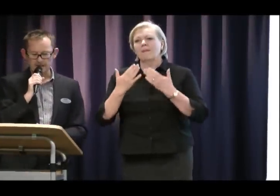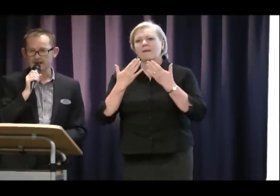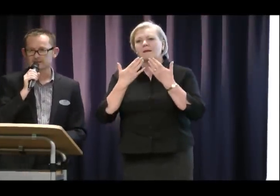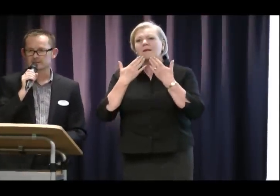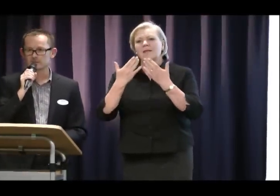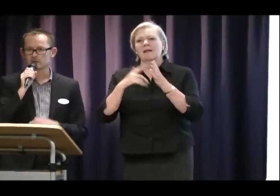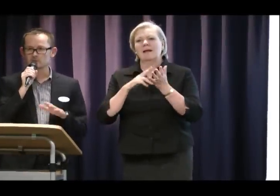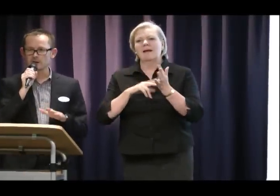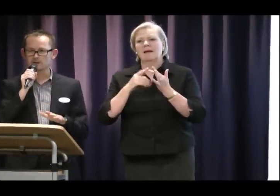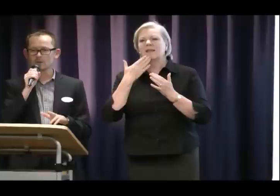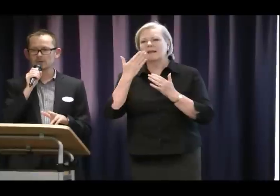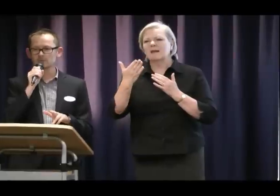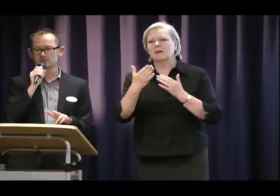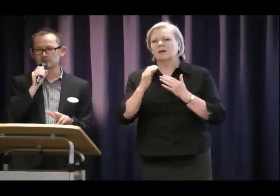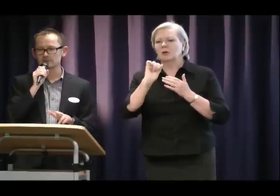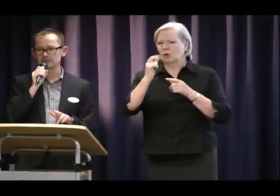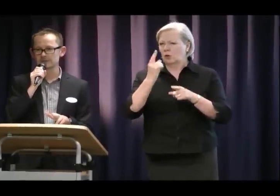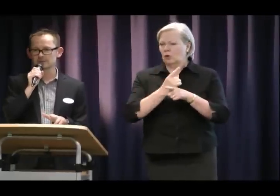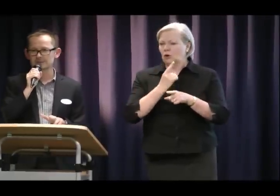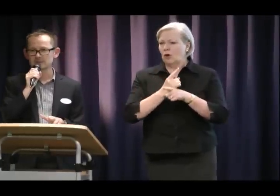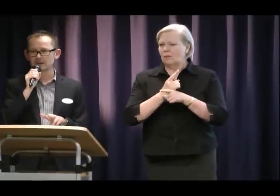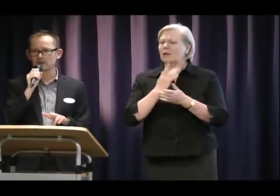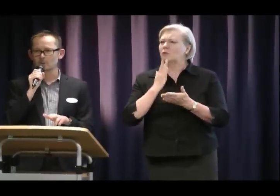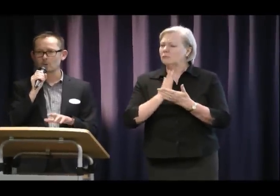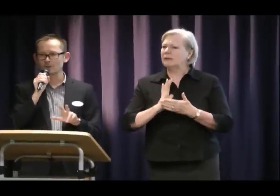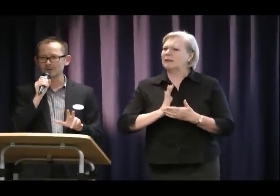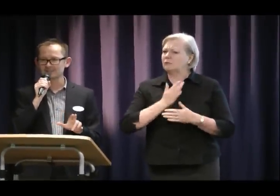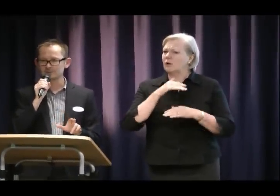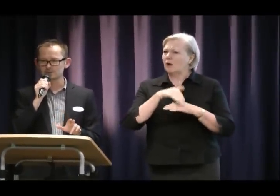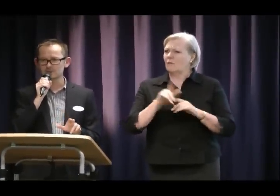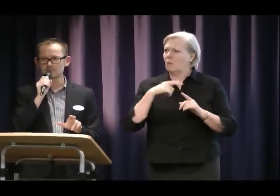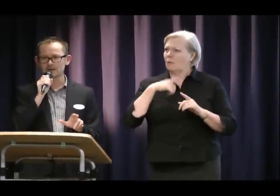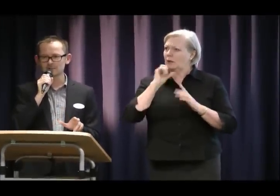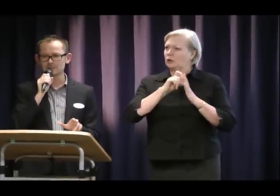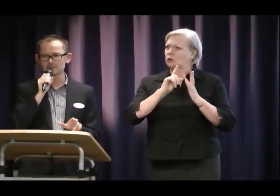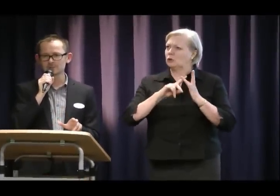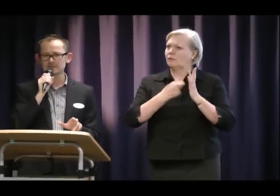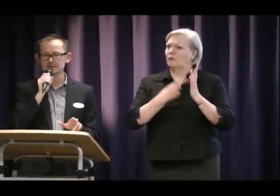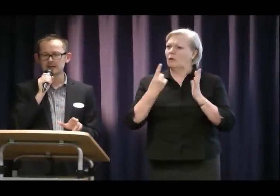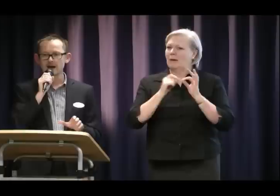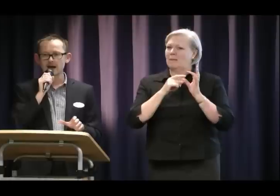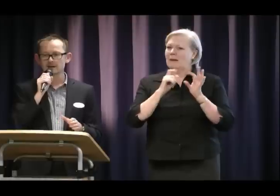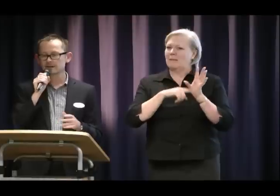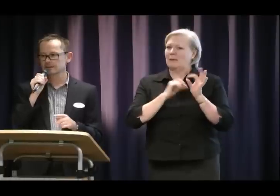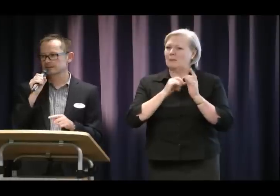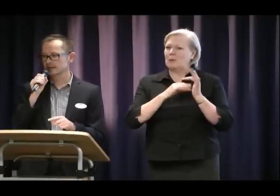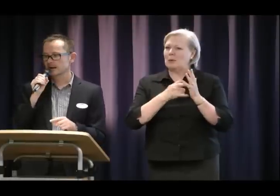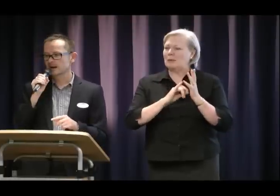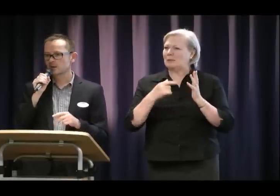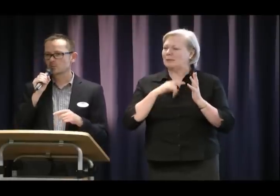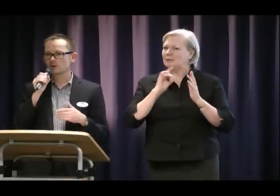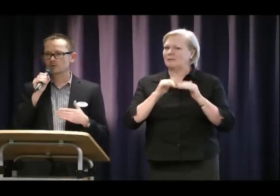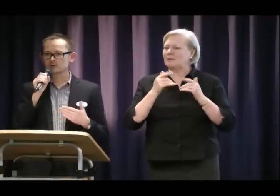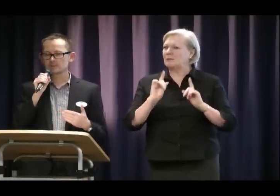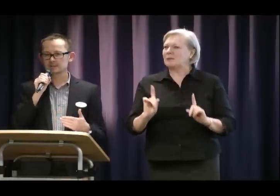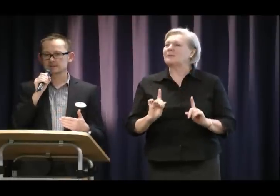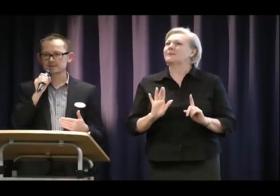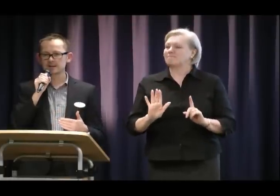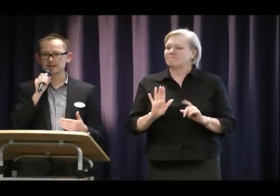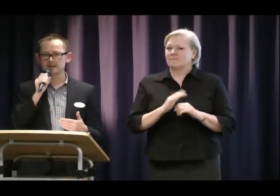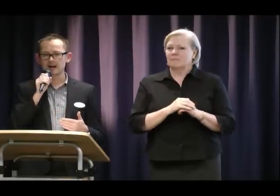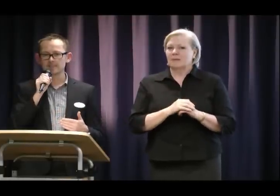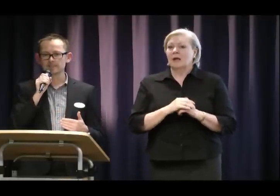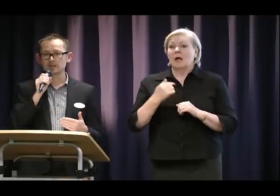Thanks, and that comment was really interesting about what we can do for the baby boomers. And I think we're also about